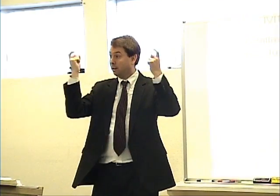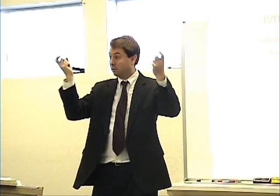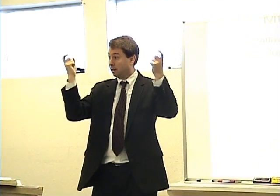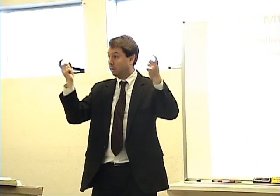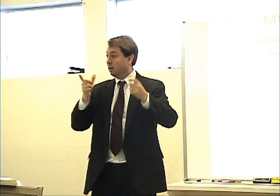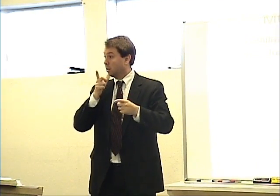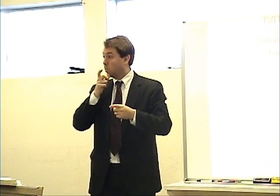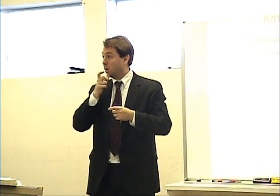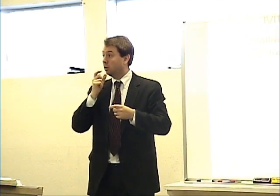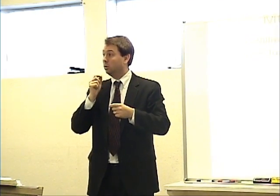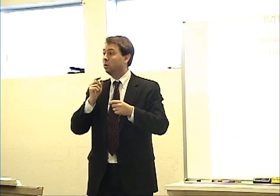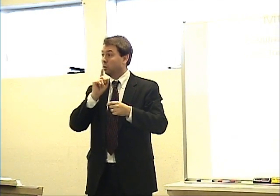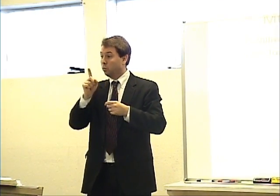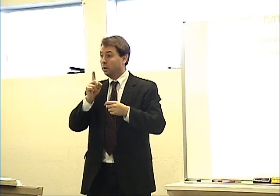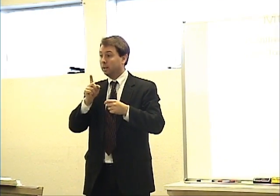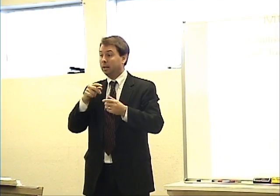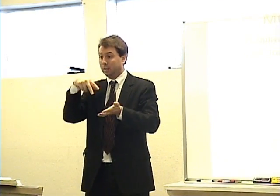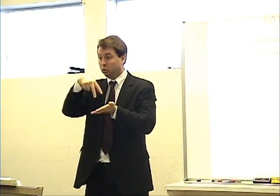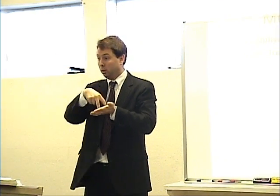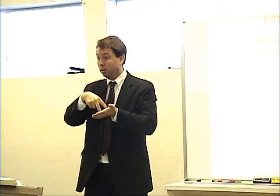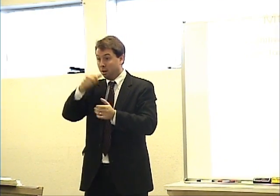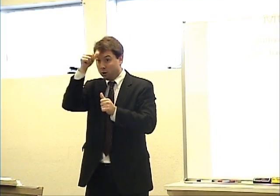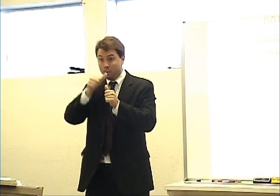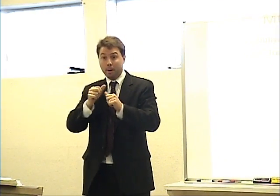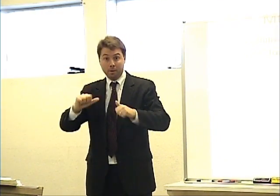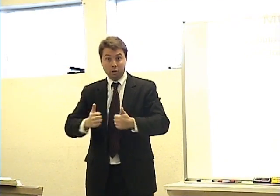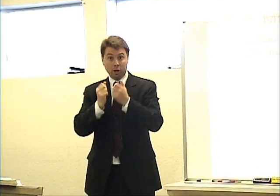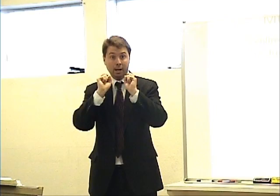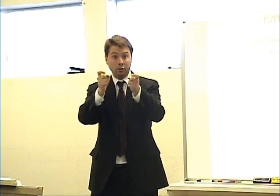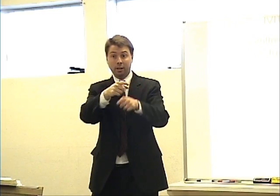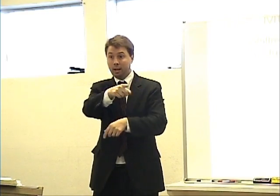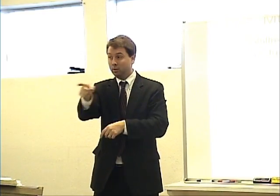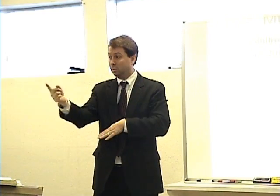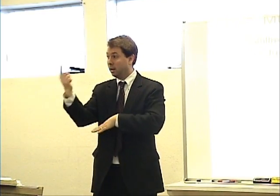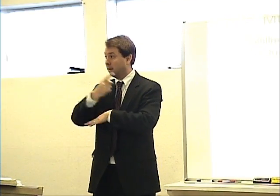victory. The one who really stood. You remember the challenge I gave you today?